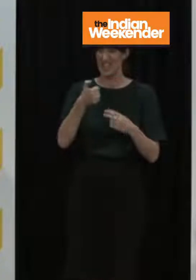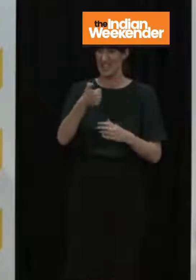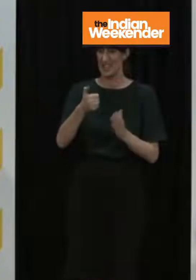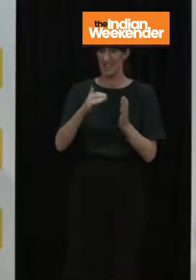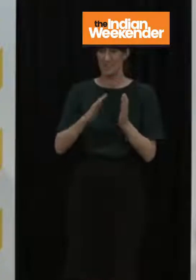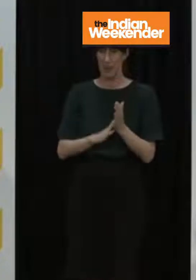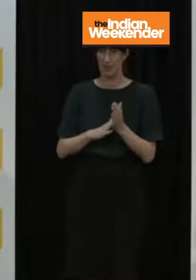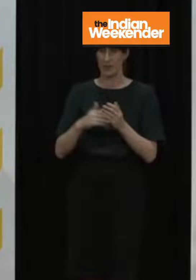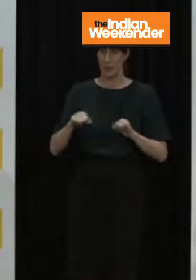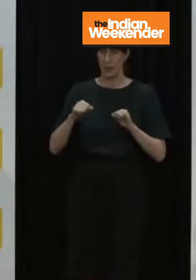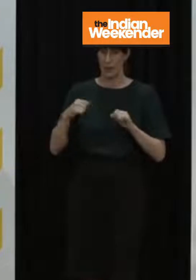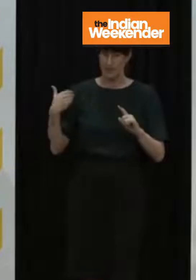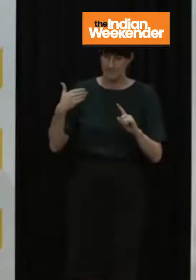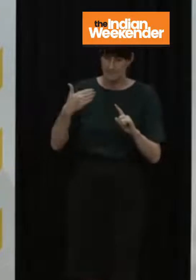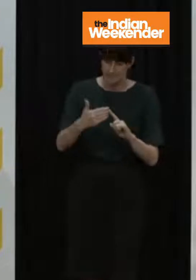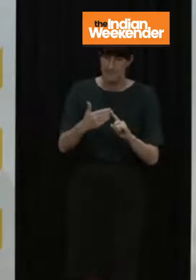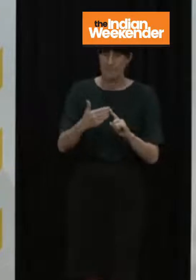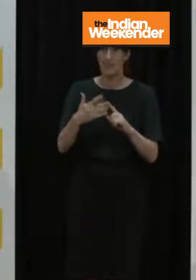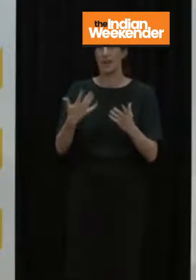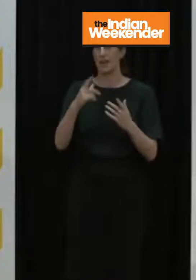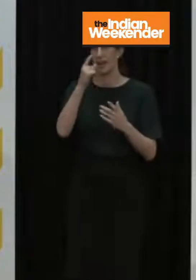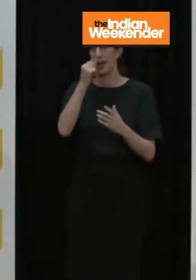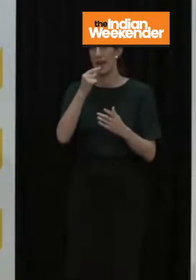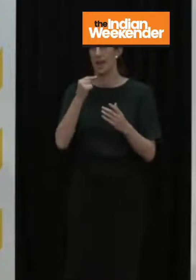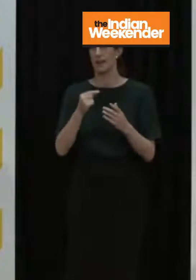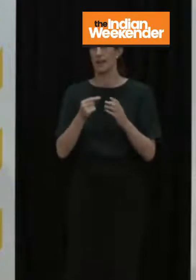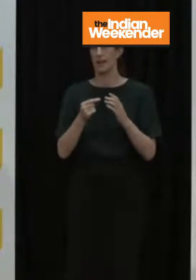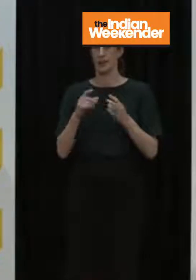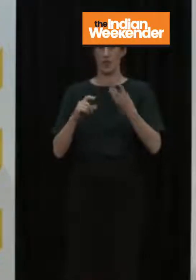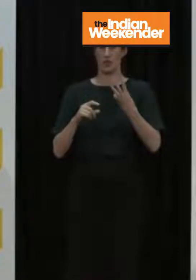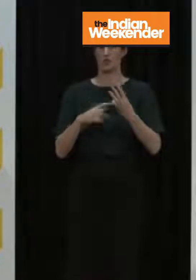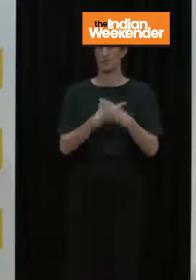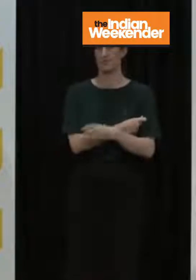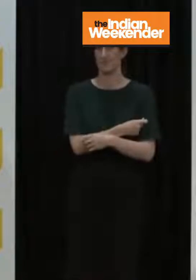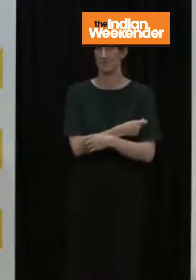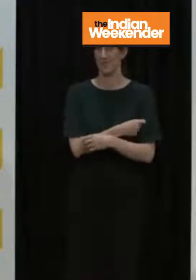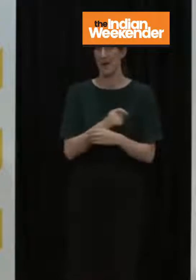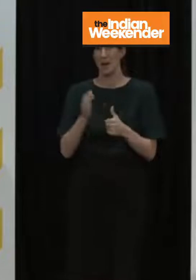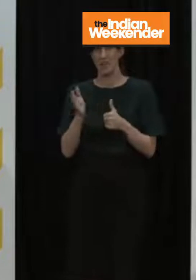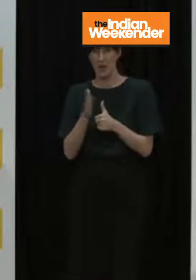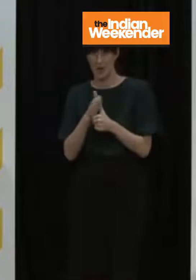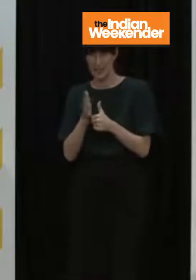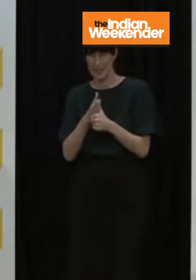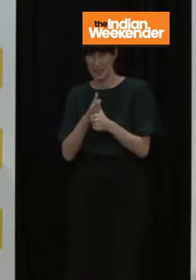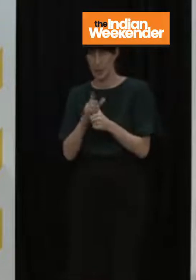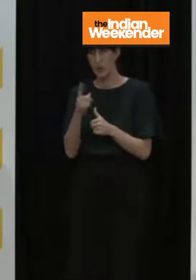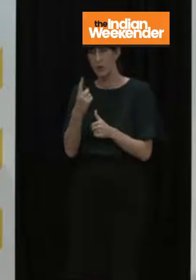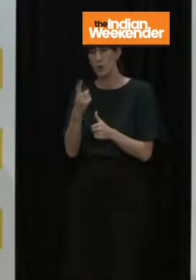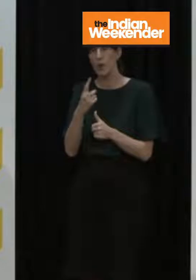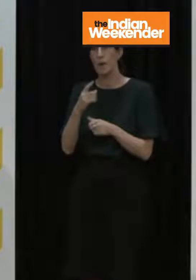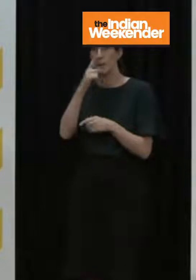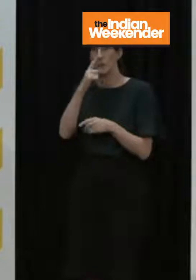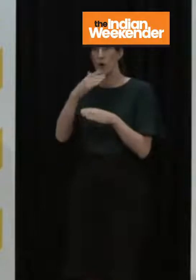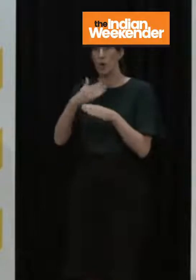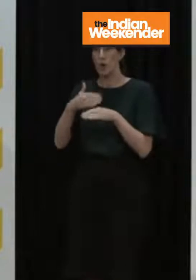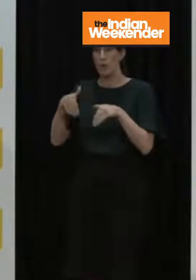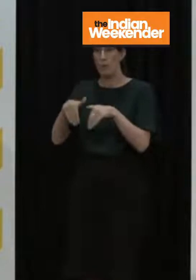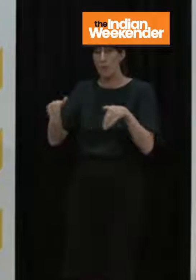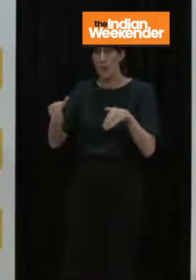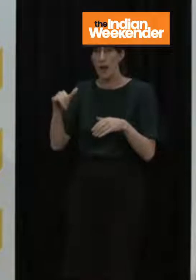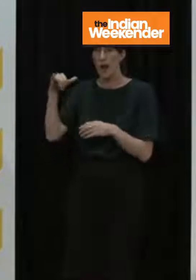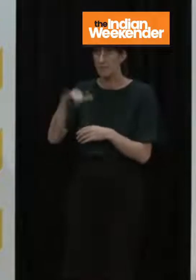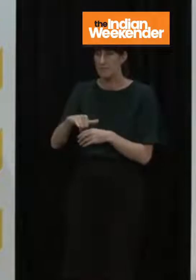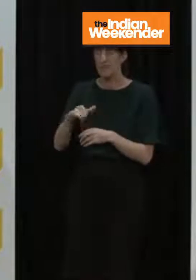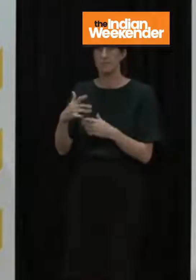ago. Our healthcare and border workers are a priority group for booster doses because they are on the front line against COVID, and of course many of